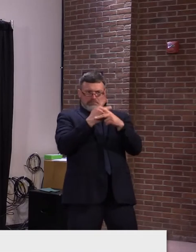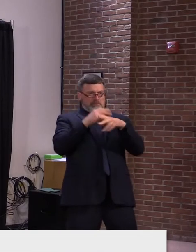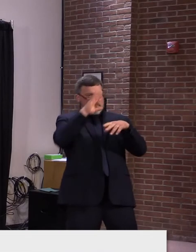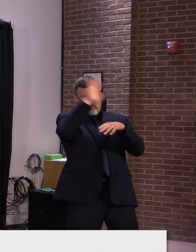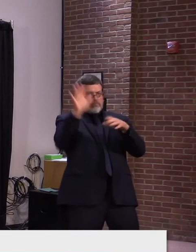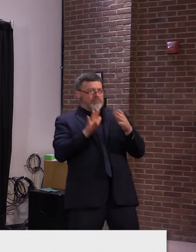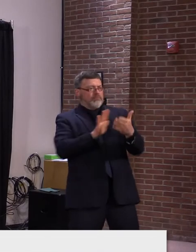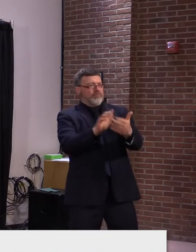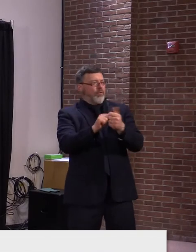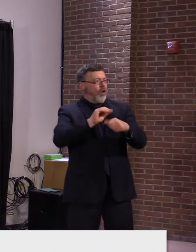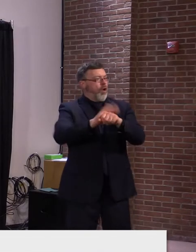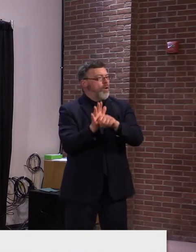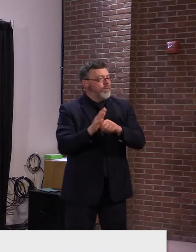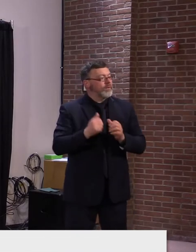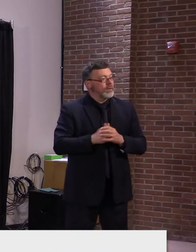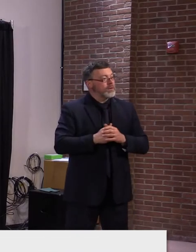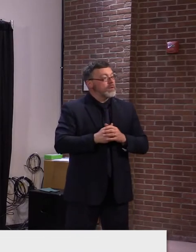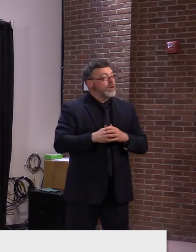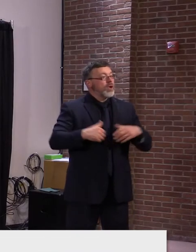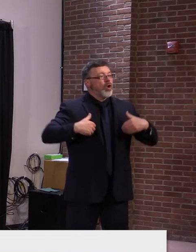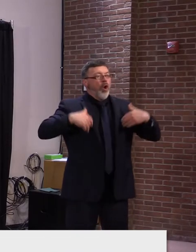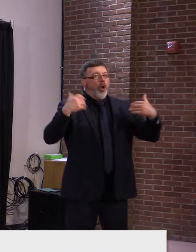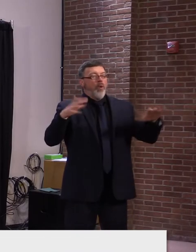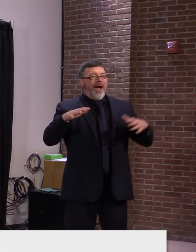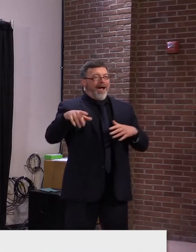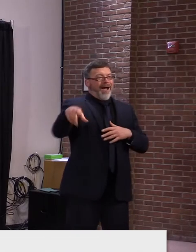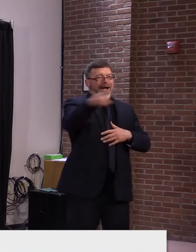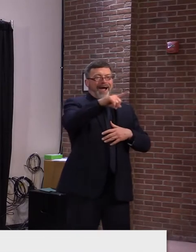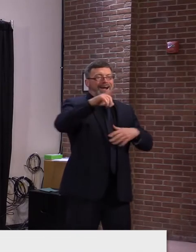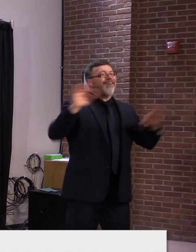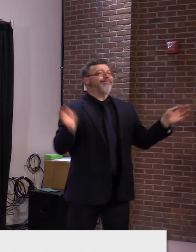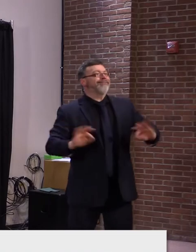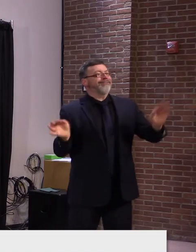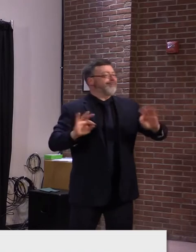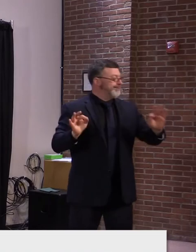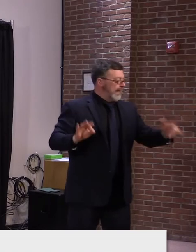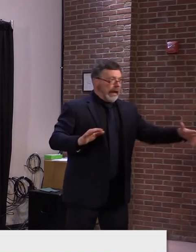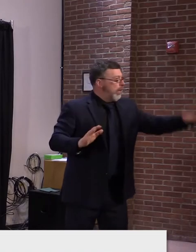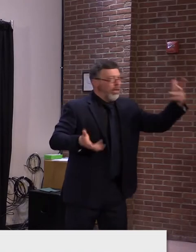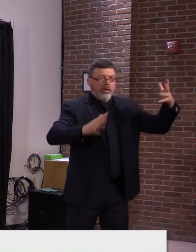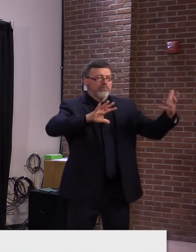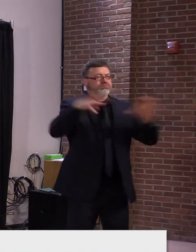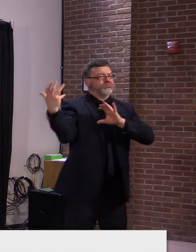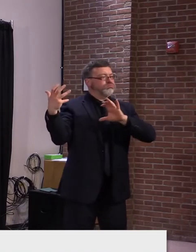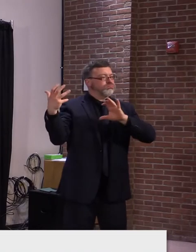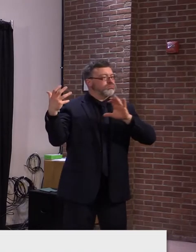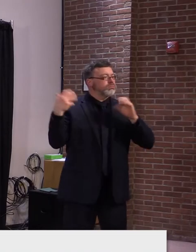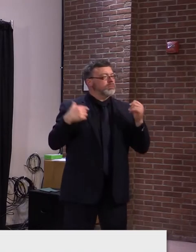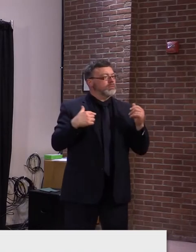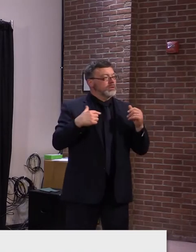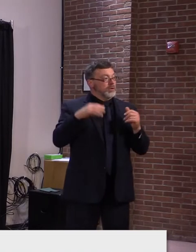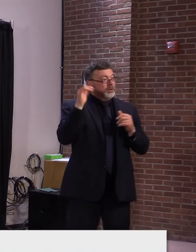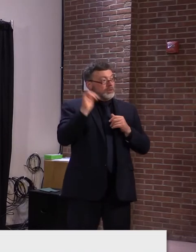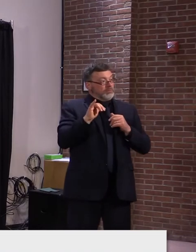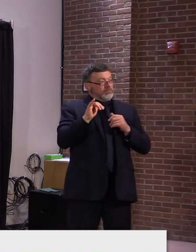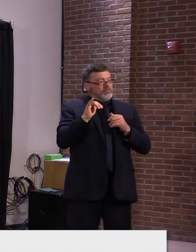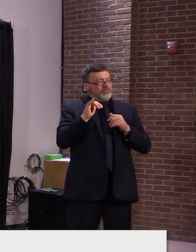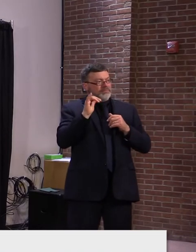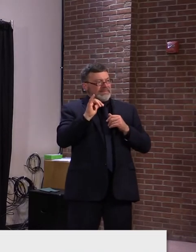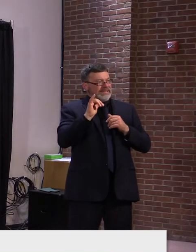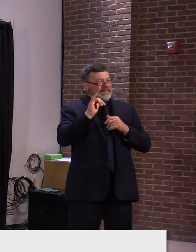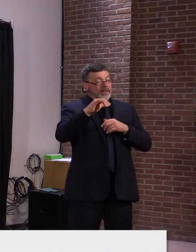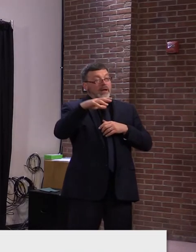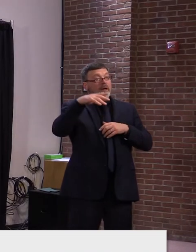the population to get too excited at certain times, because a certain number of viral copies per liter doesn't have the